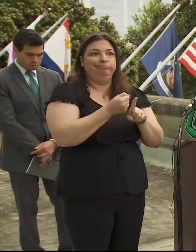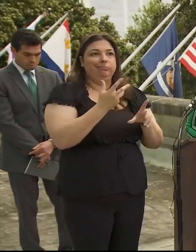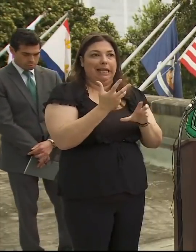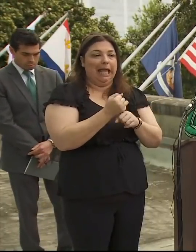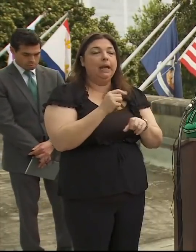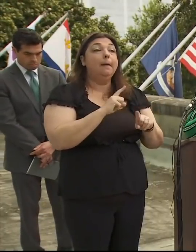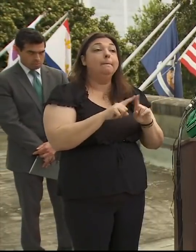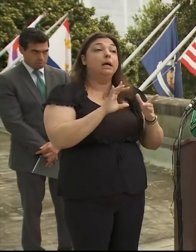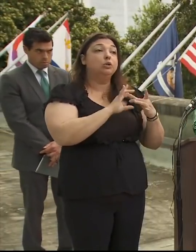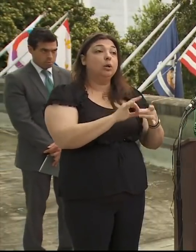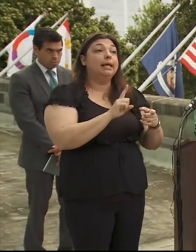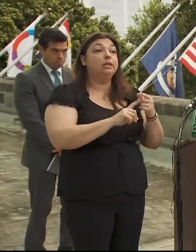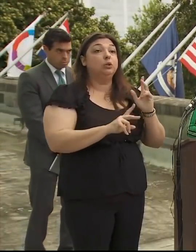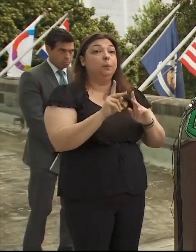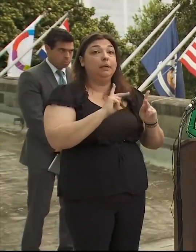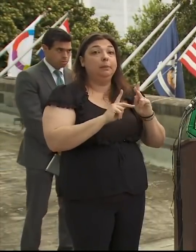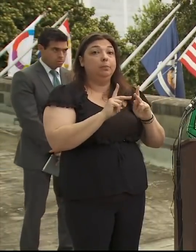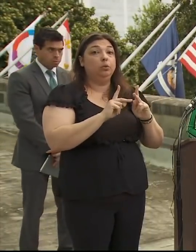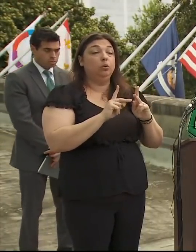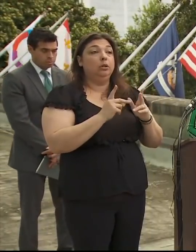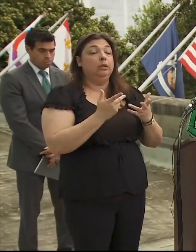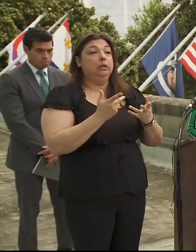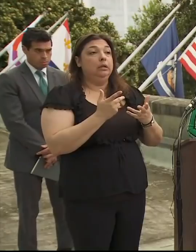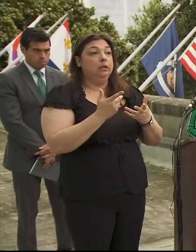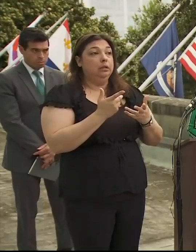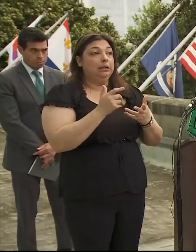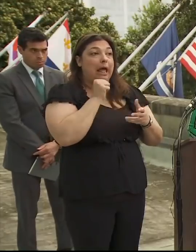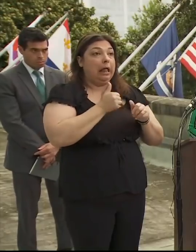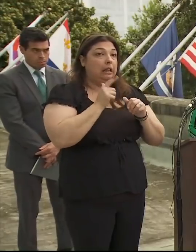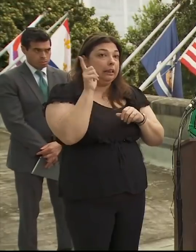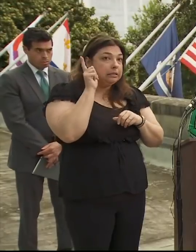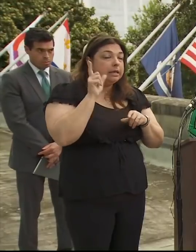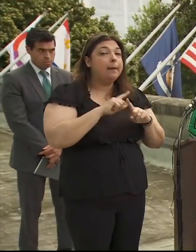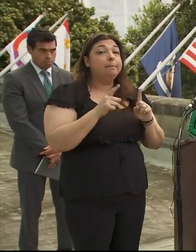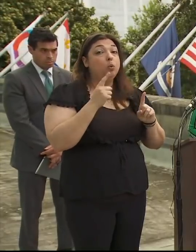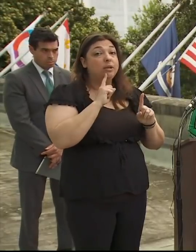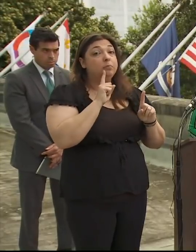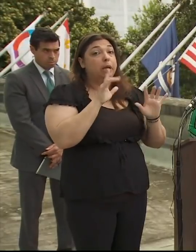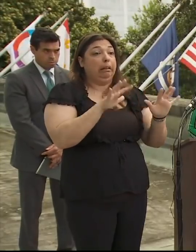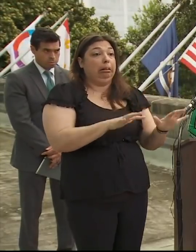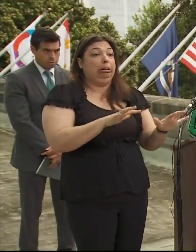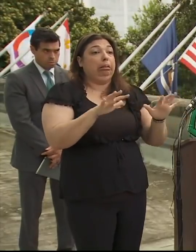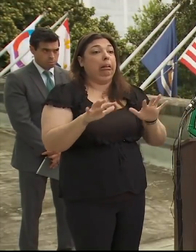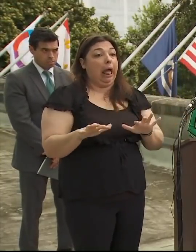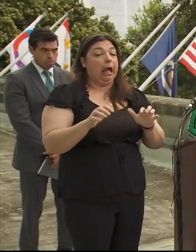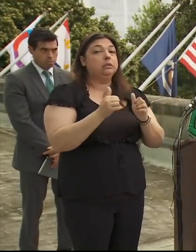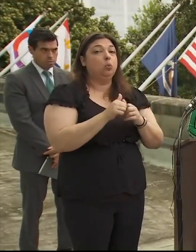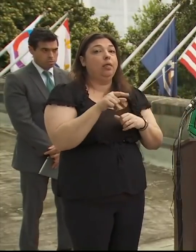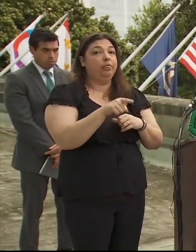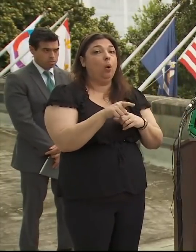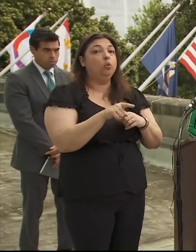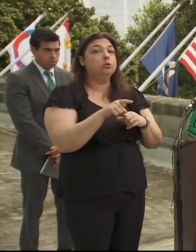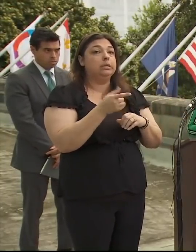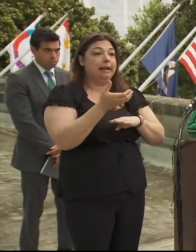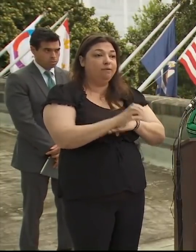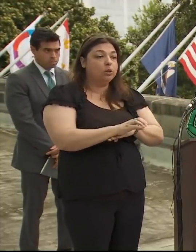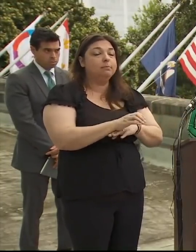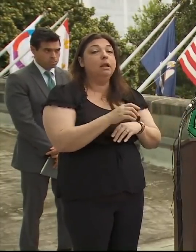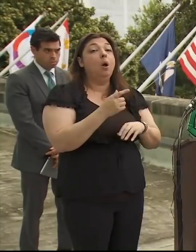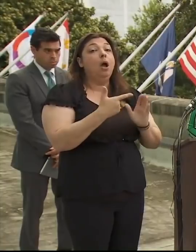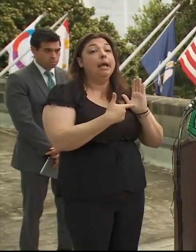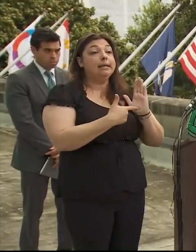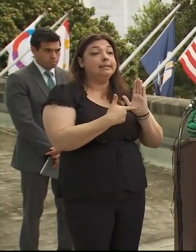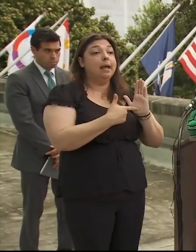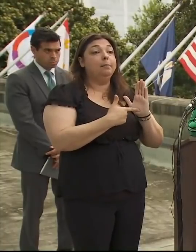as it relates, it's people heeding the calls. But right now, we've been very laxed in terms of those levels of enforcement. One